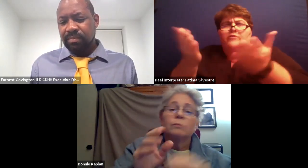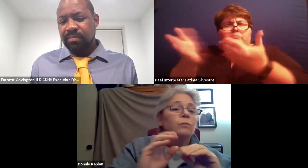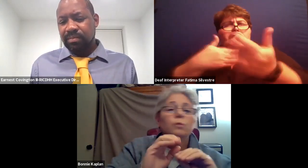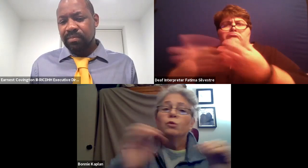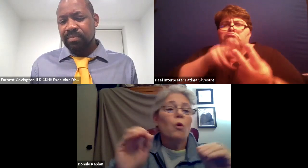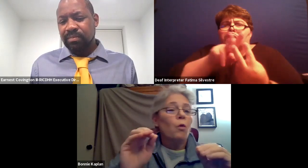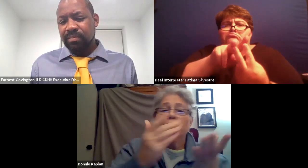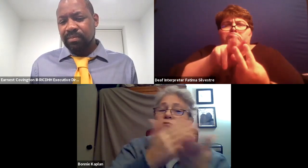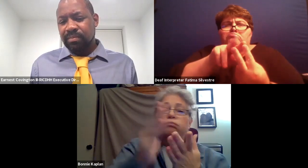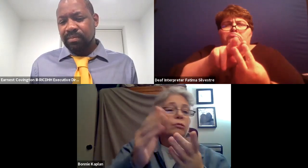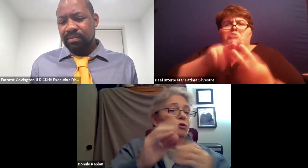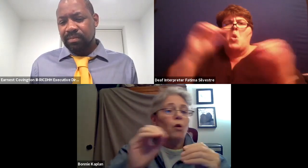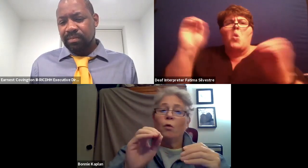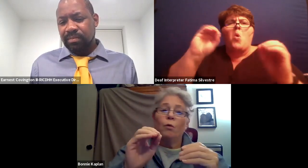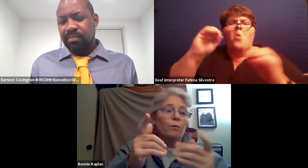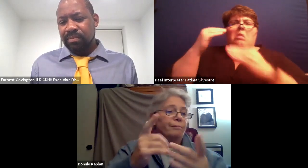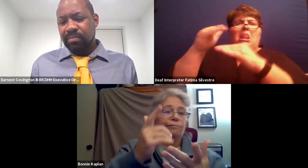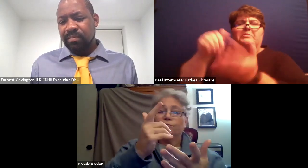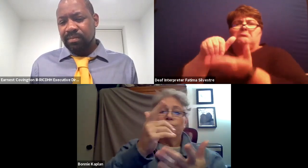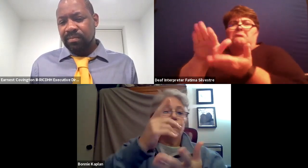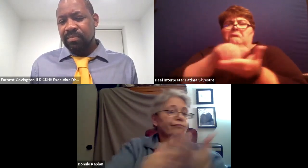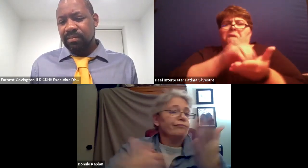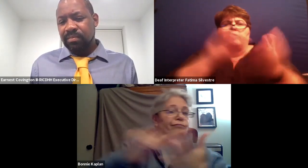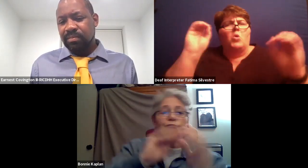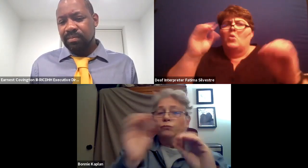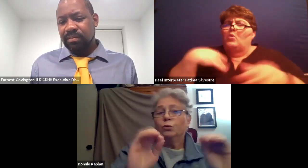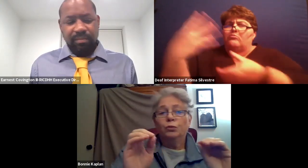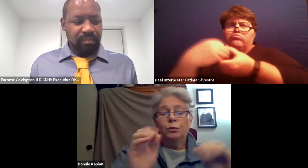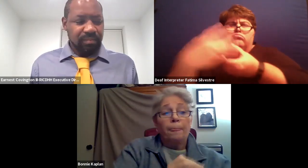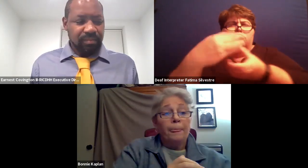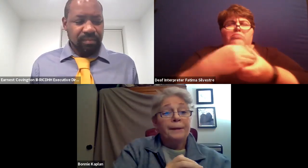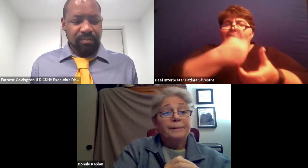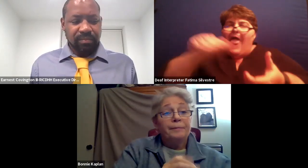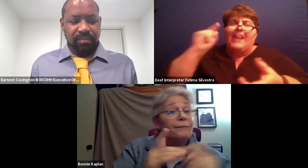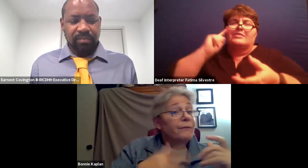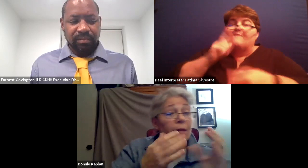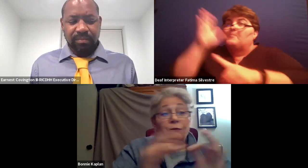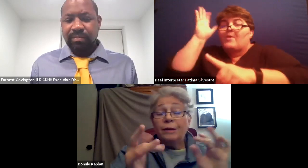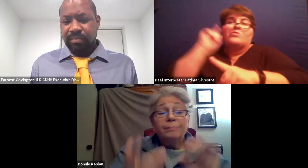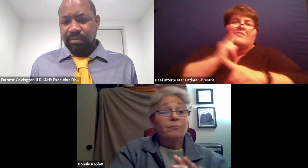hearing children, they want to make sure that they have adequate services. We don't turn anyone away.